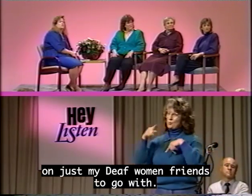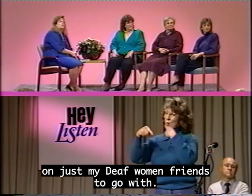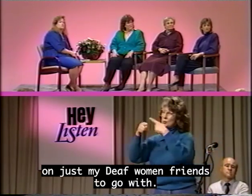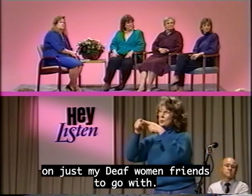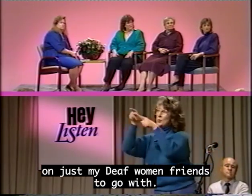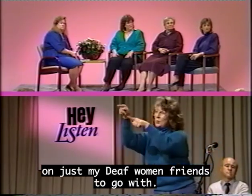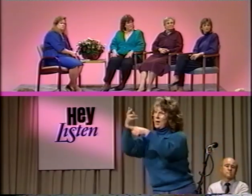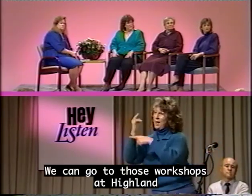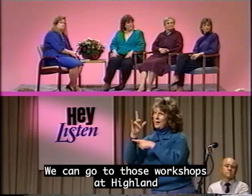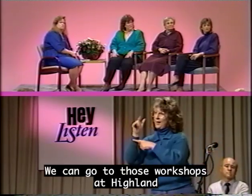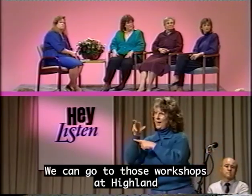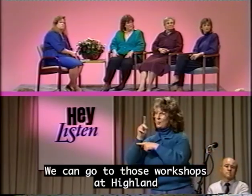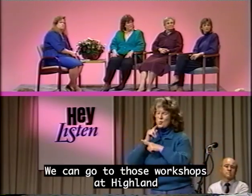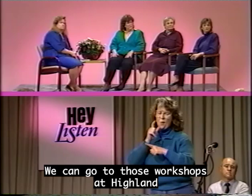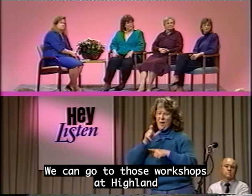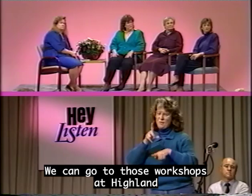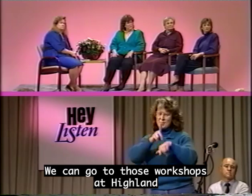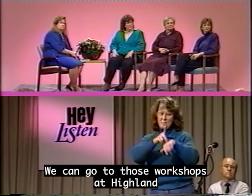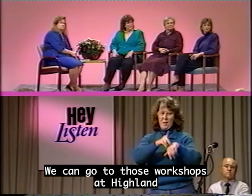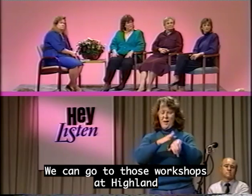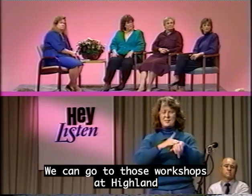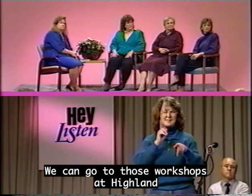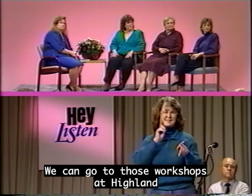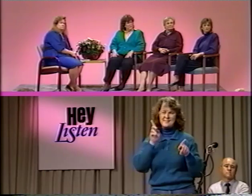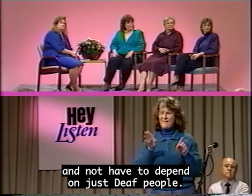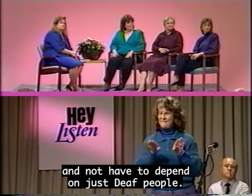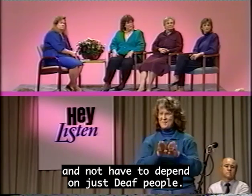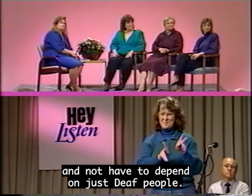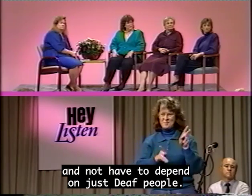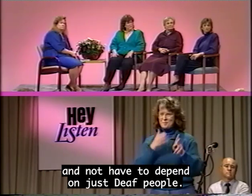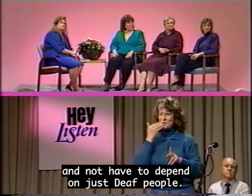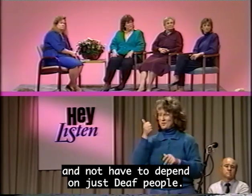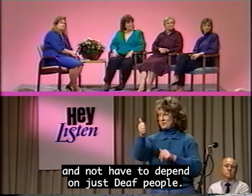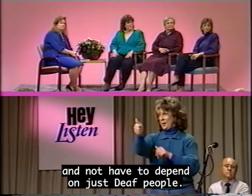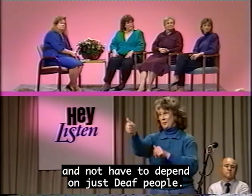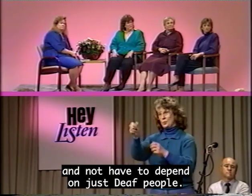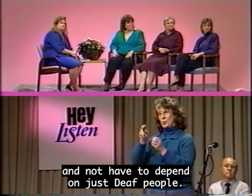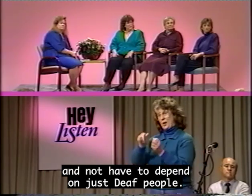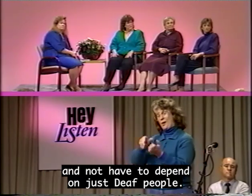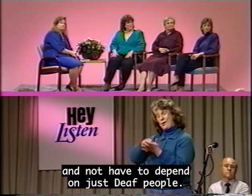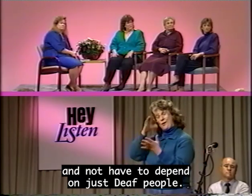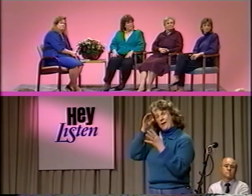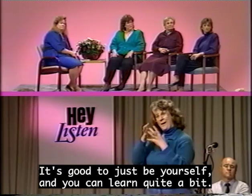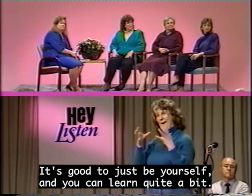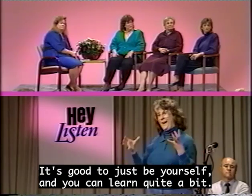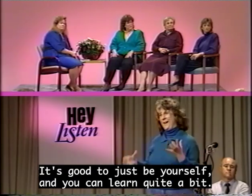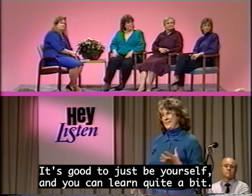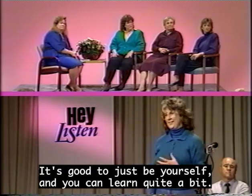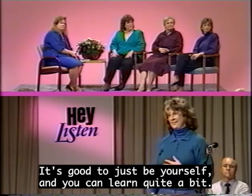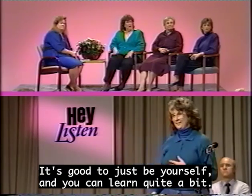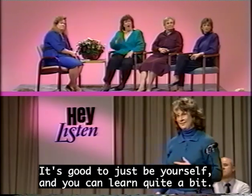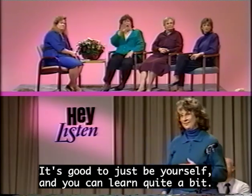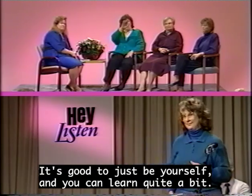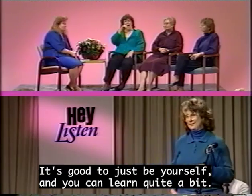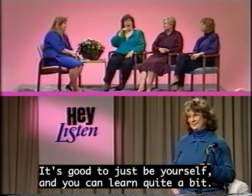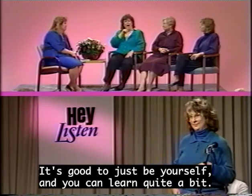go with. We can go to those workshops at Highland and not have to depend on just deaf people. It's good to just be yourself, and you can learn quite a